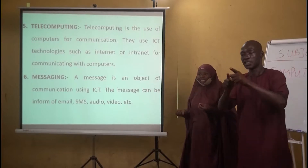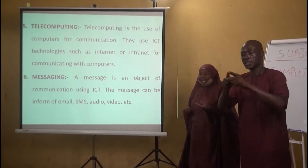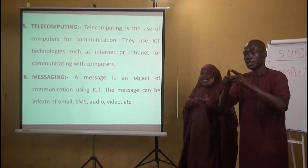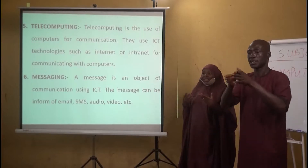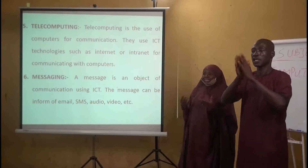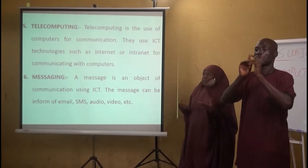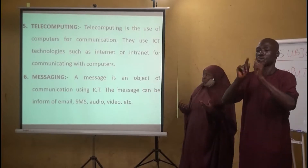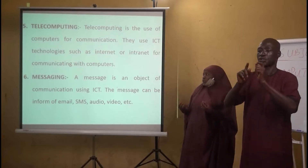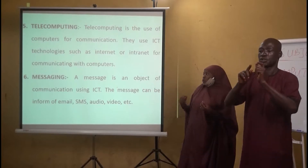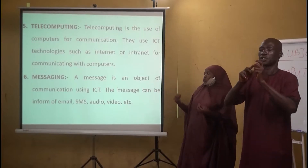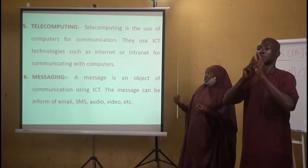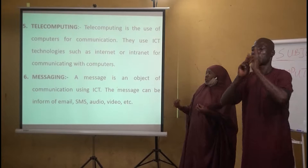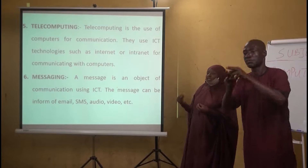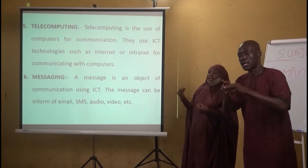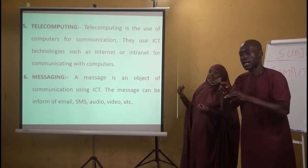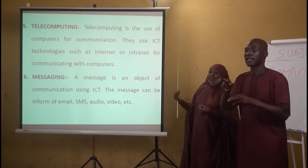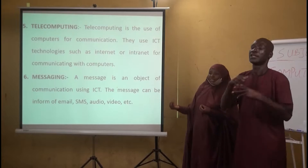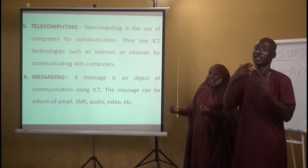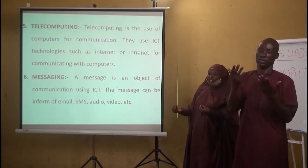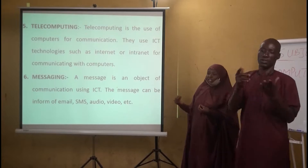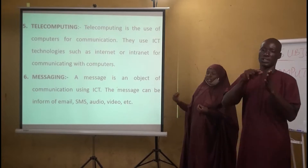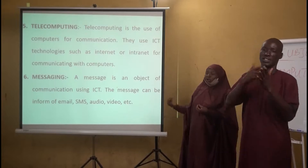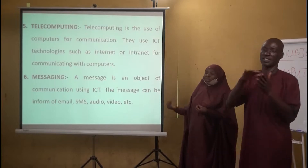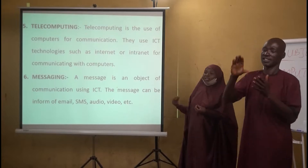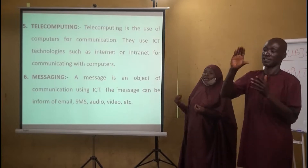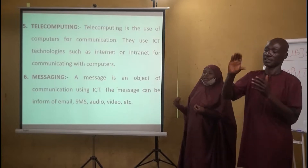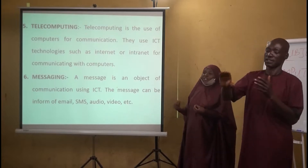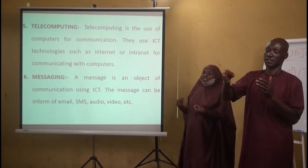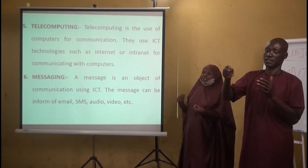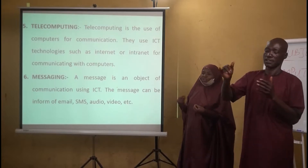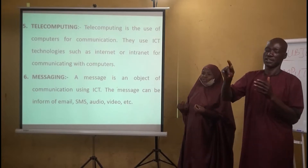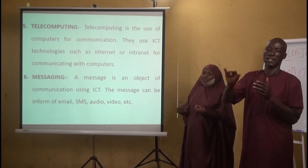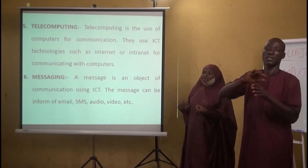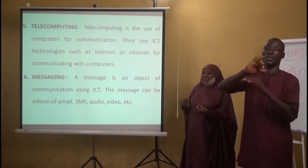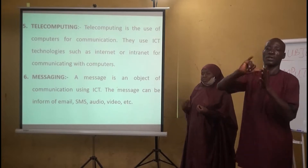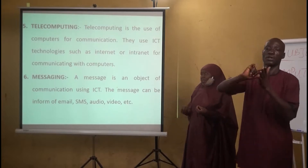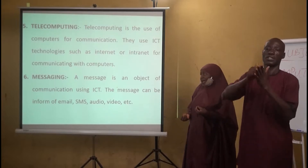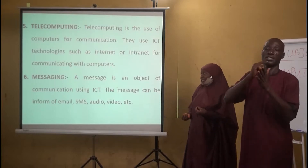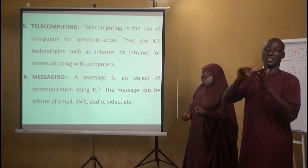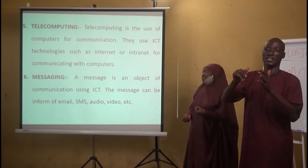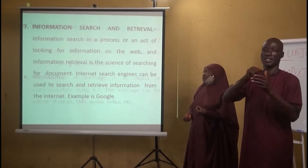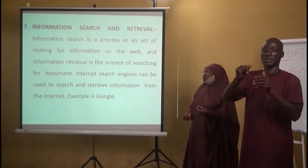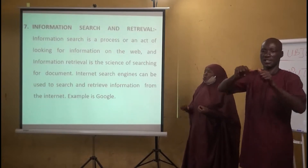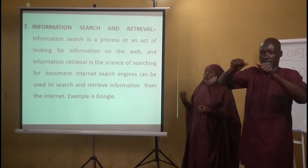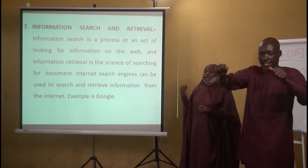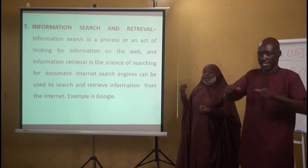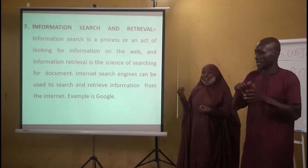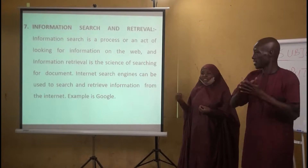are examples using the what? Messaging under the application area of the ICT. We have the